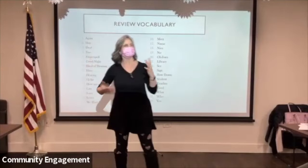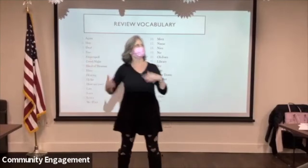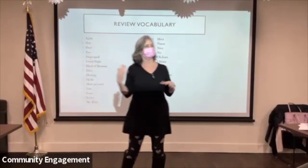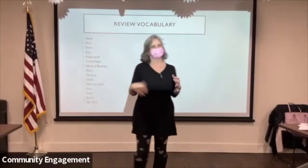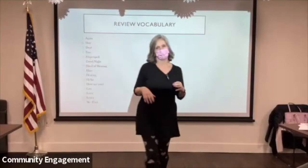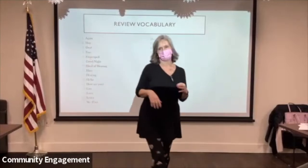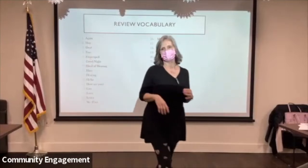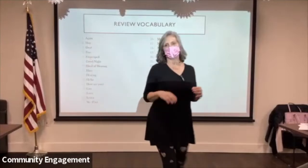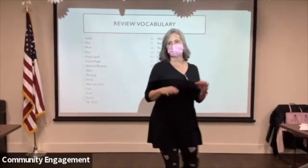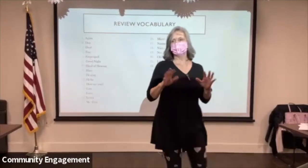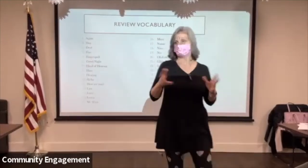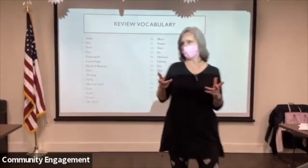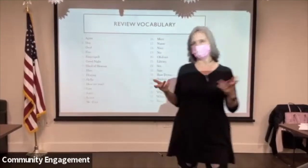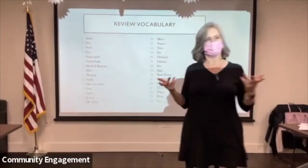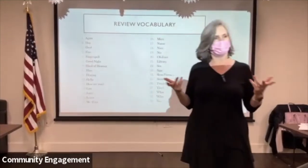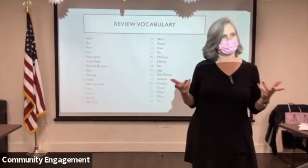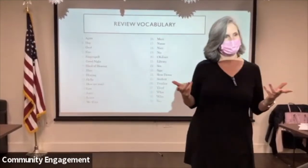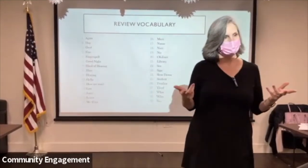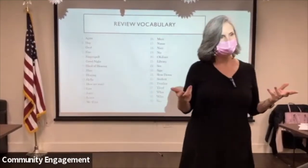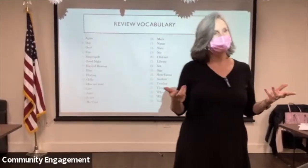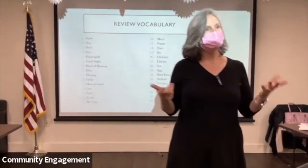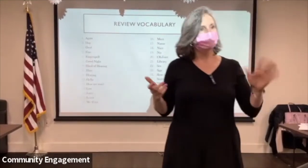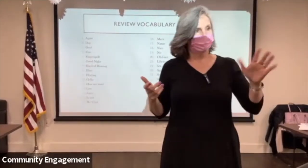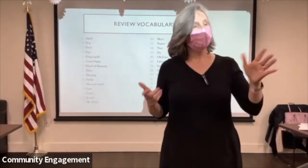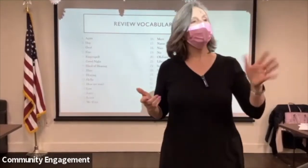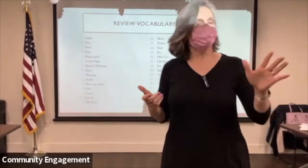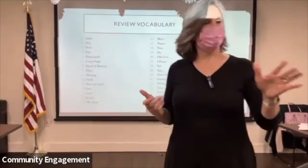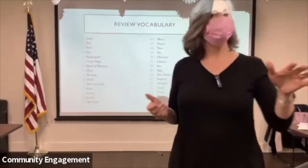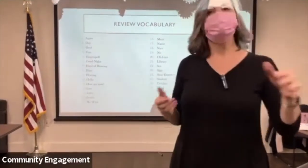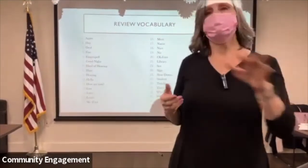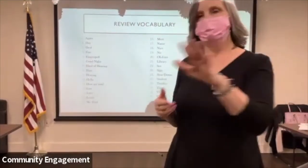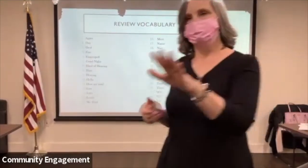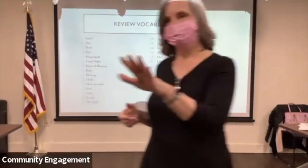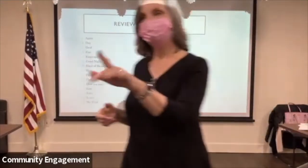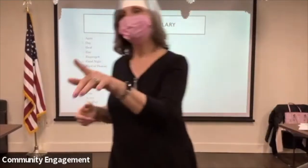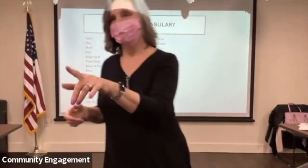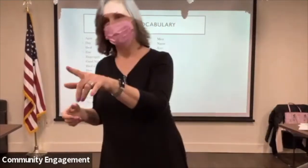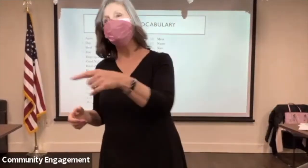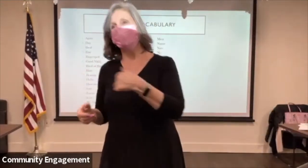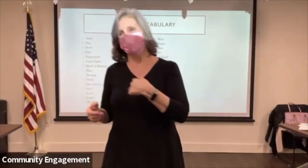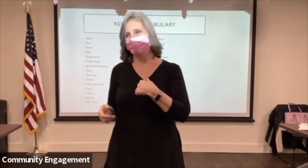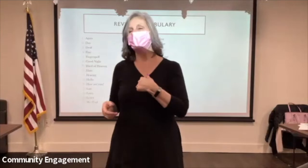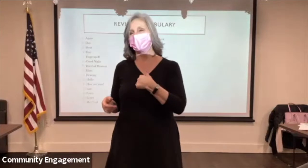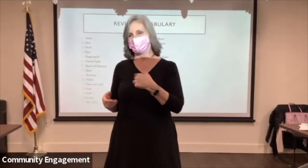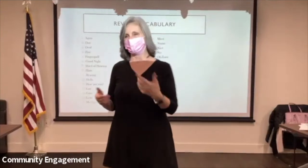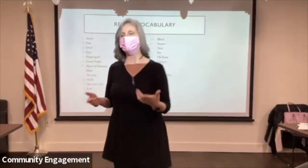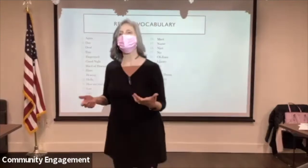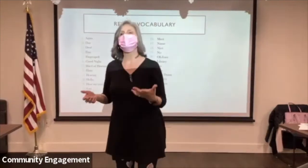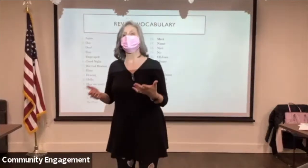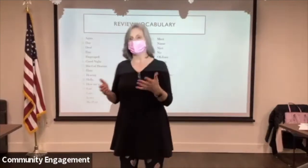saw me signing. Were you able to follow along? A little I bit. was able to understand you, but to repeat them myself, I